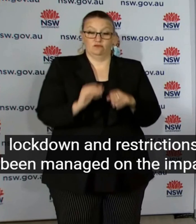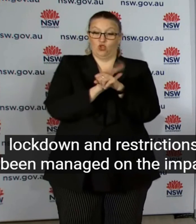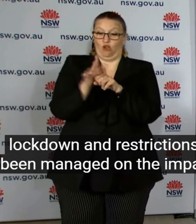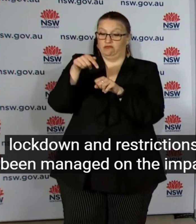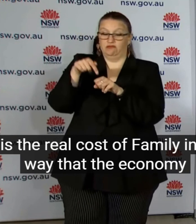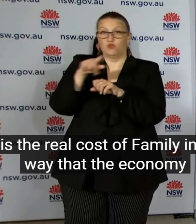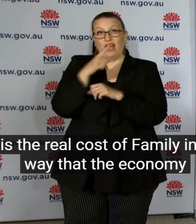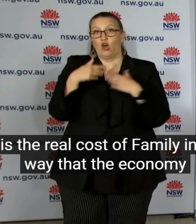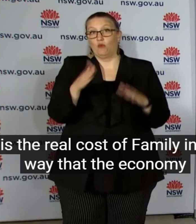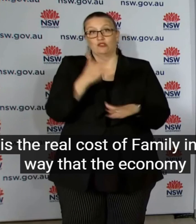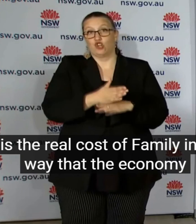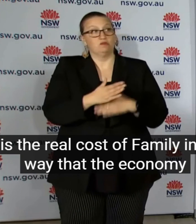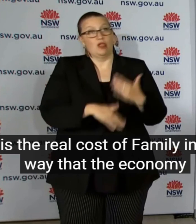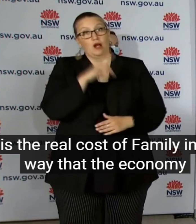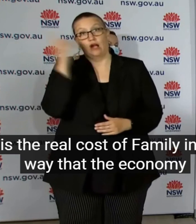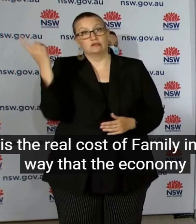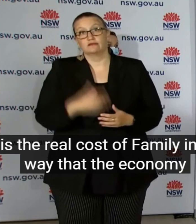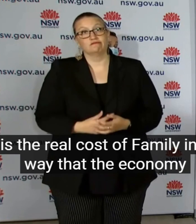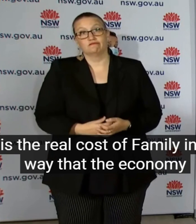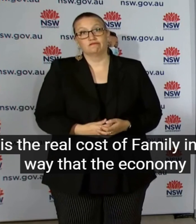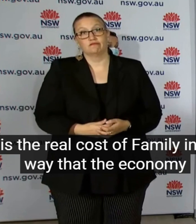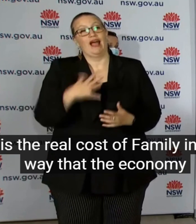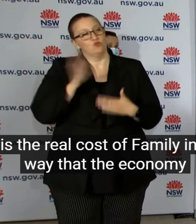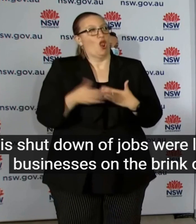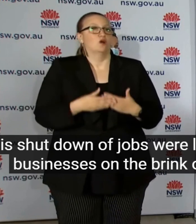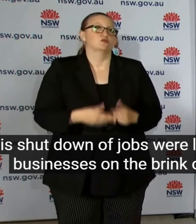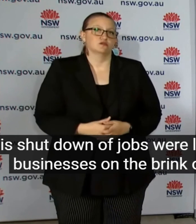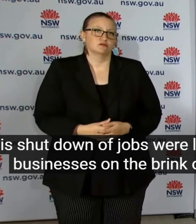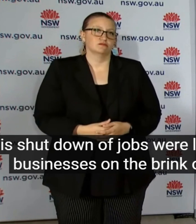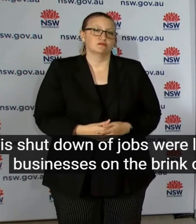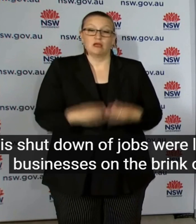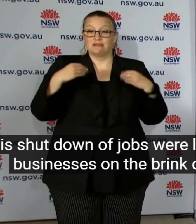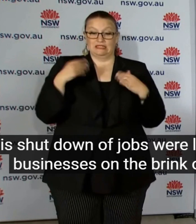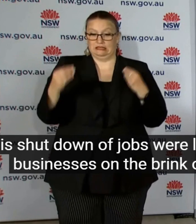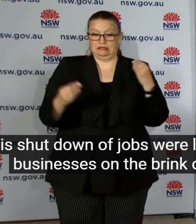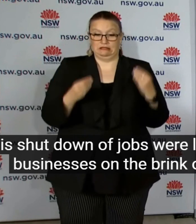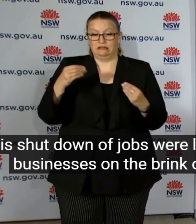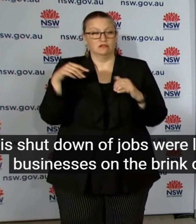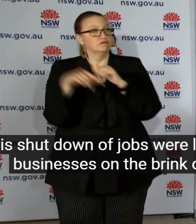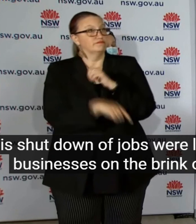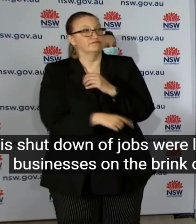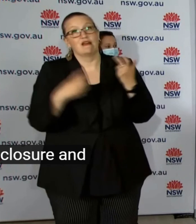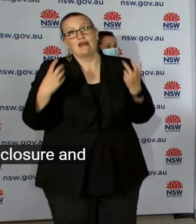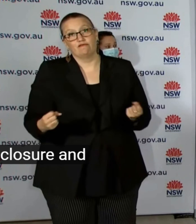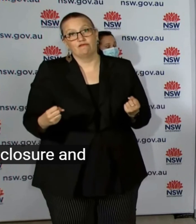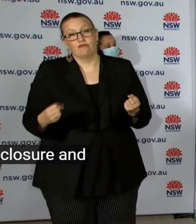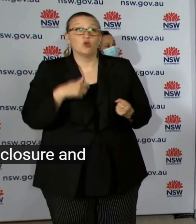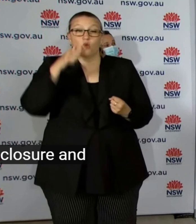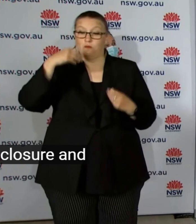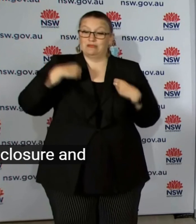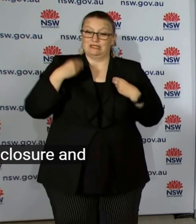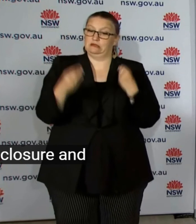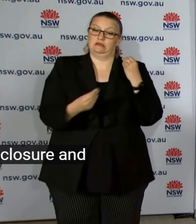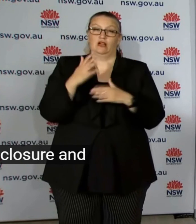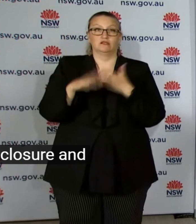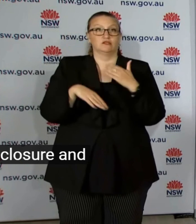jobs were lost, businesses on the brink of closure, and more of that pain continues until we get out of lockdown and we get on